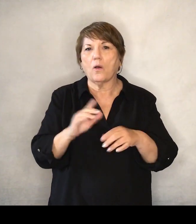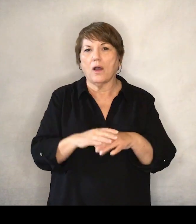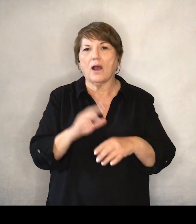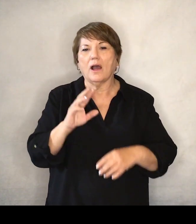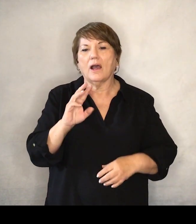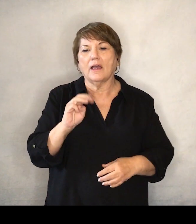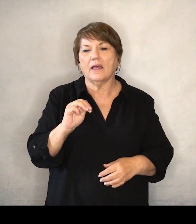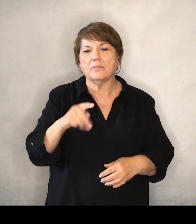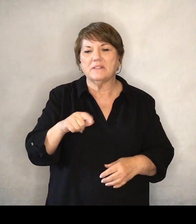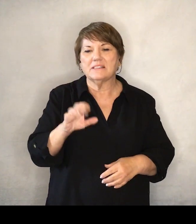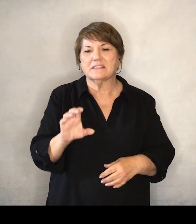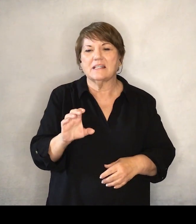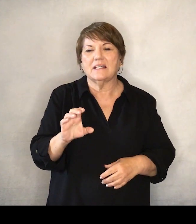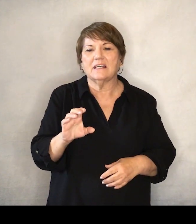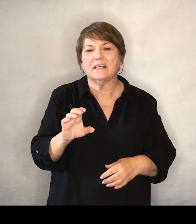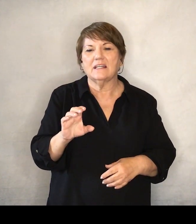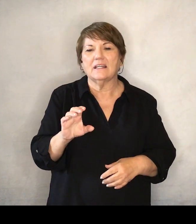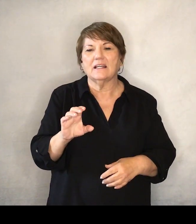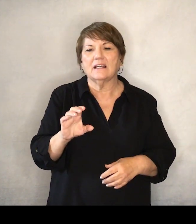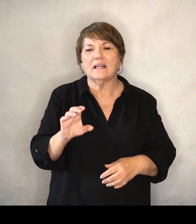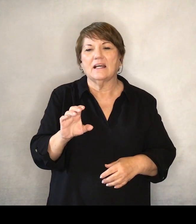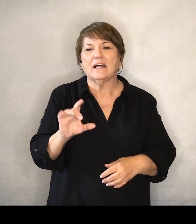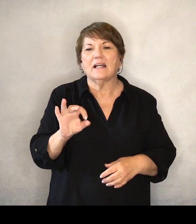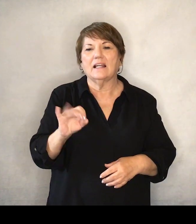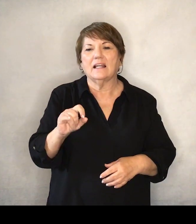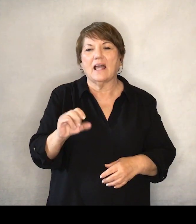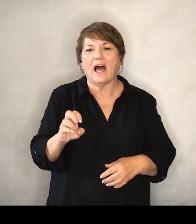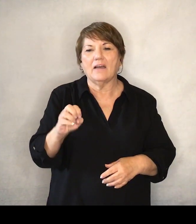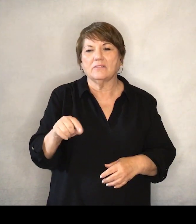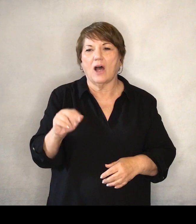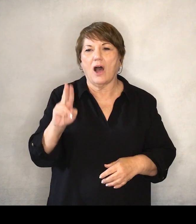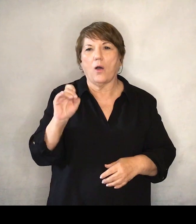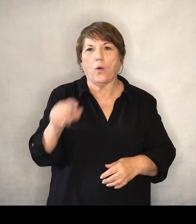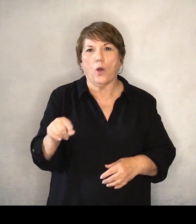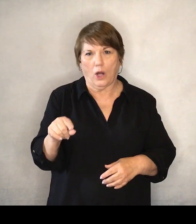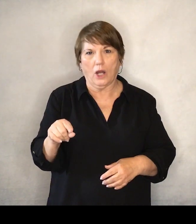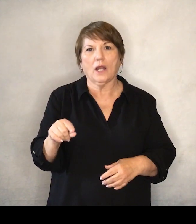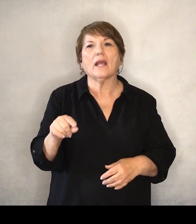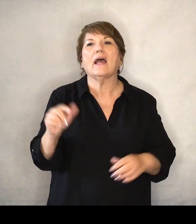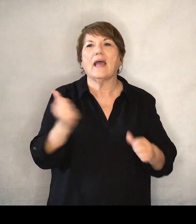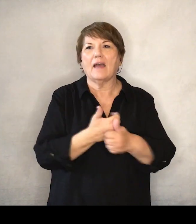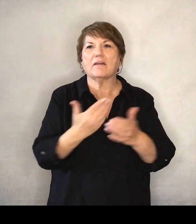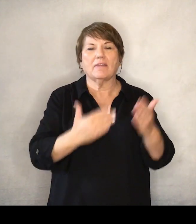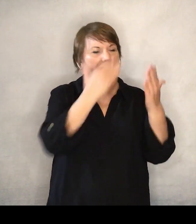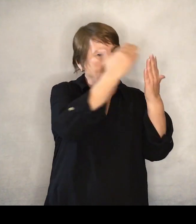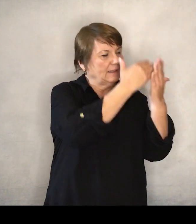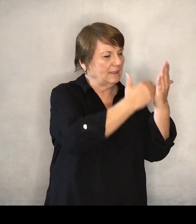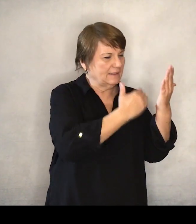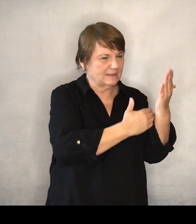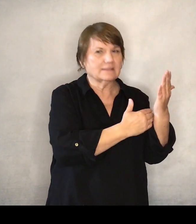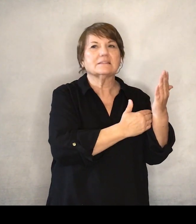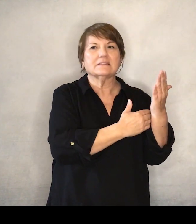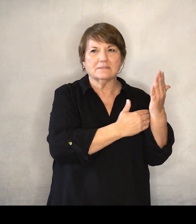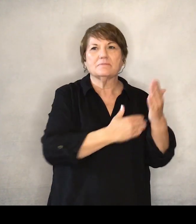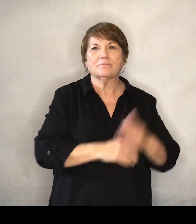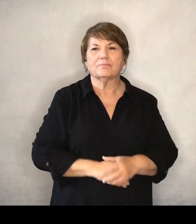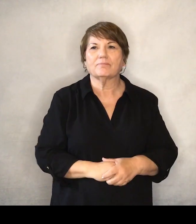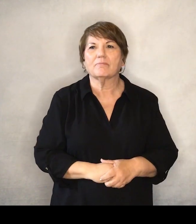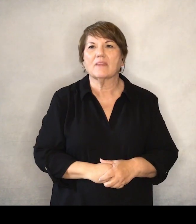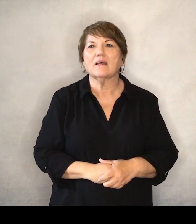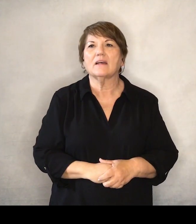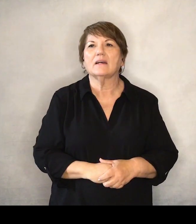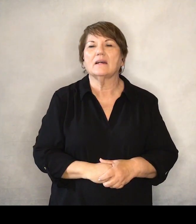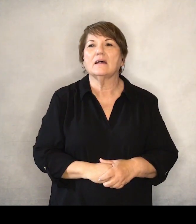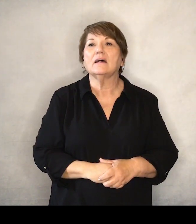at mpclife.org and everything is listed just like it is up here. Our